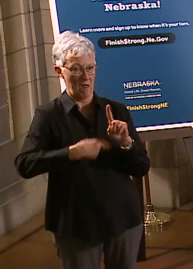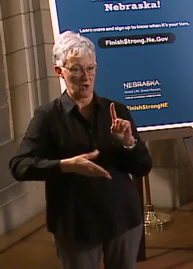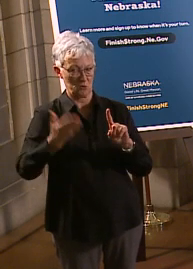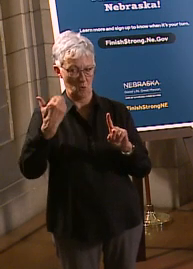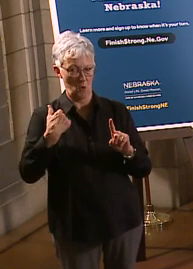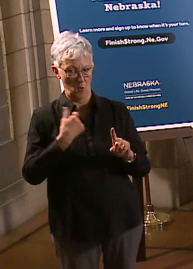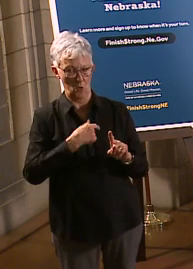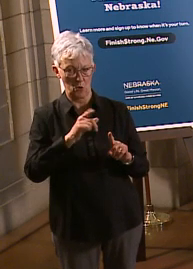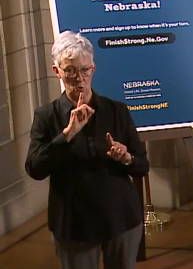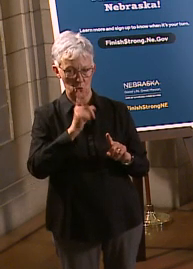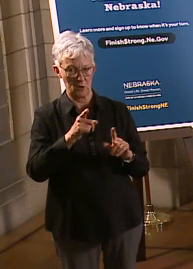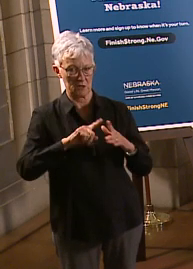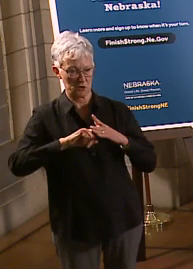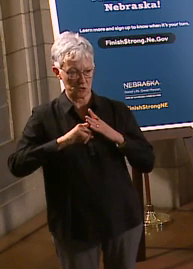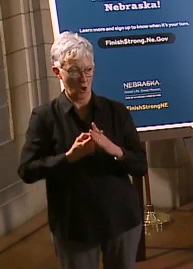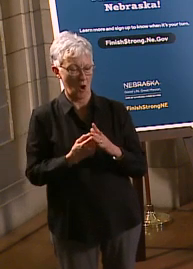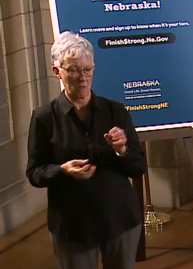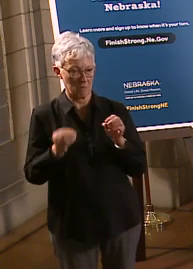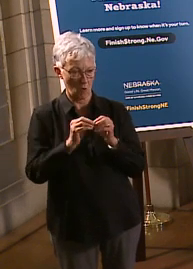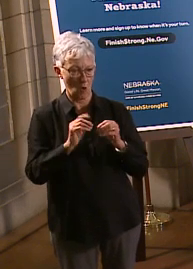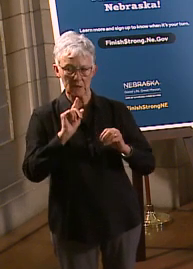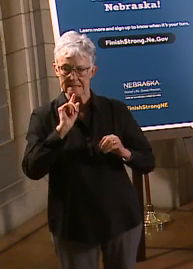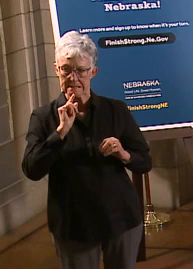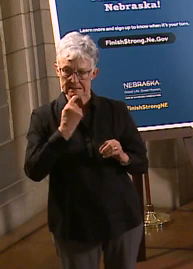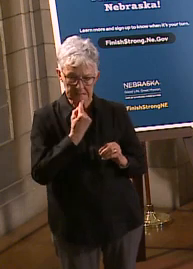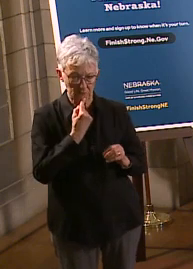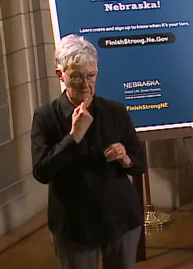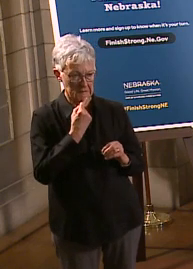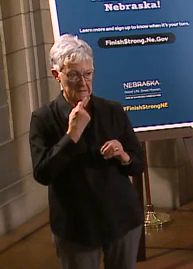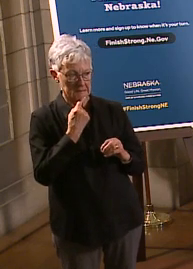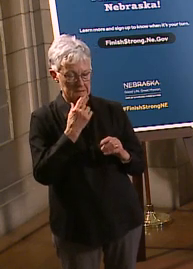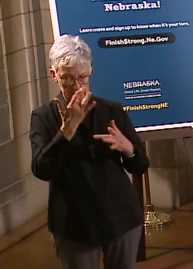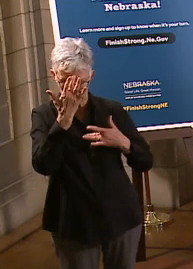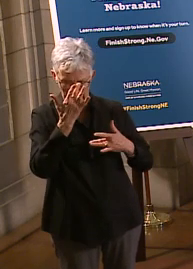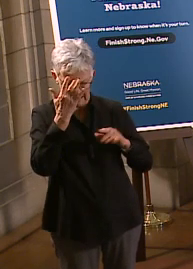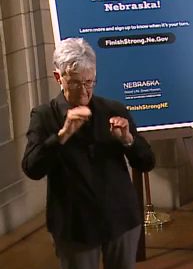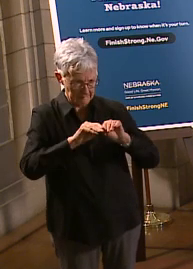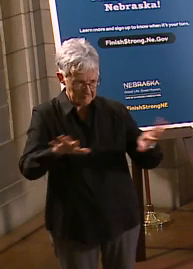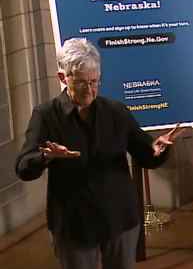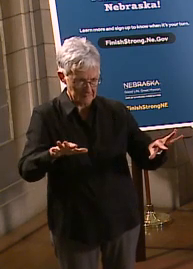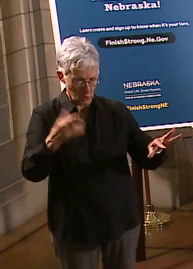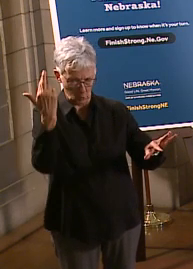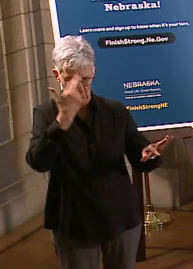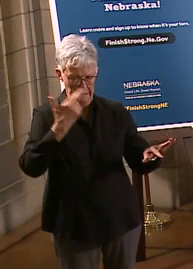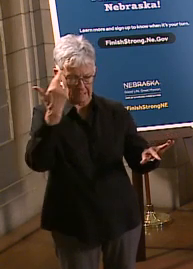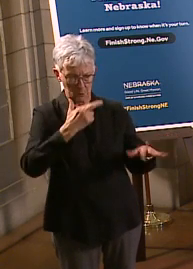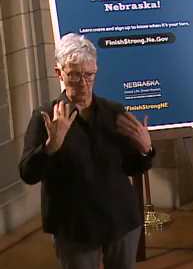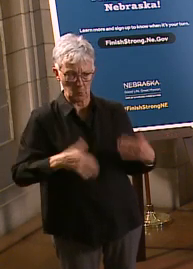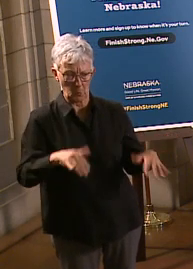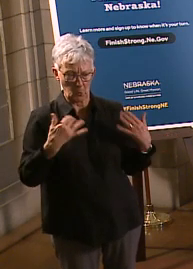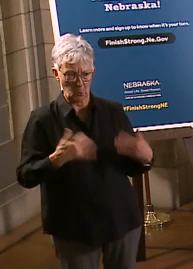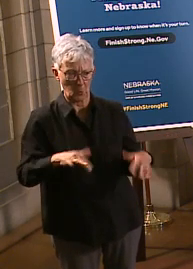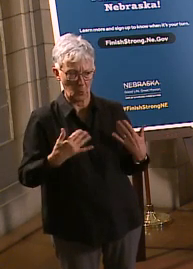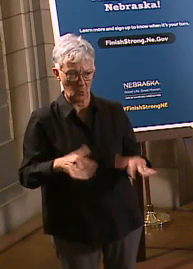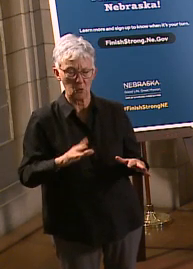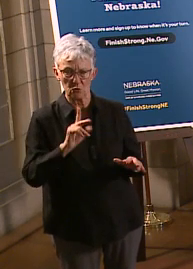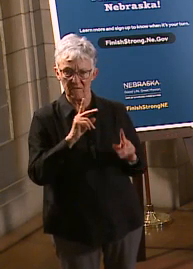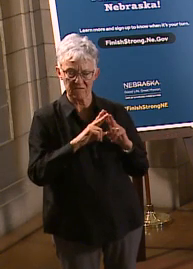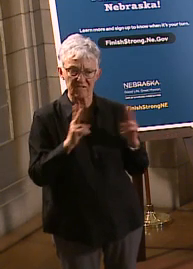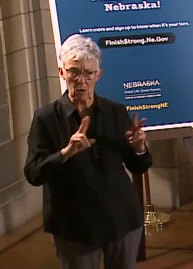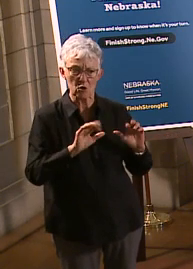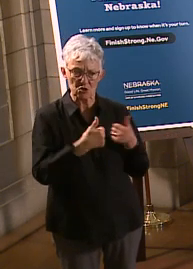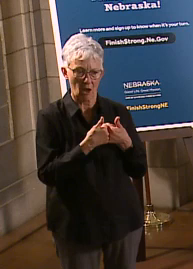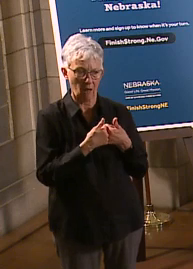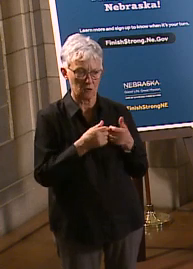the more serious stage of the pandemic. And it's been a very, very challenging period of time. What I